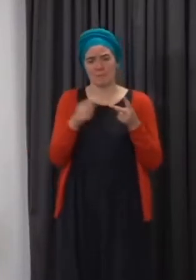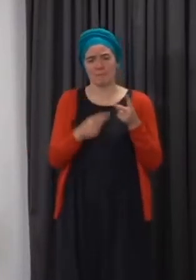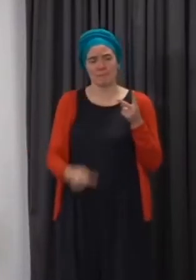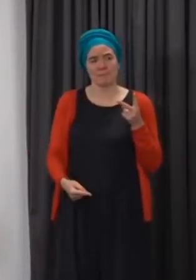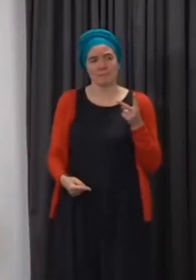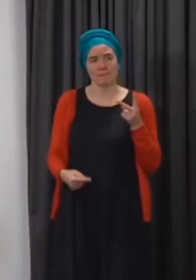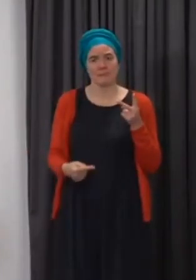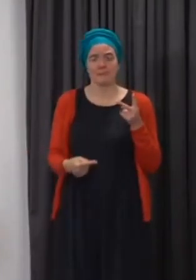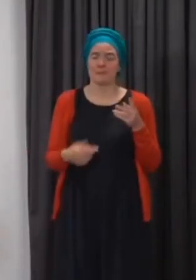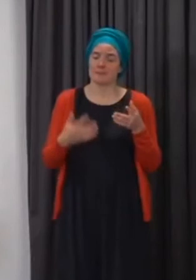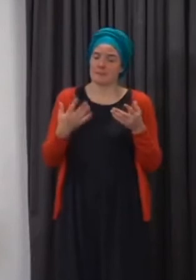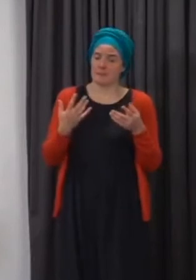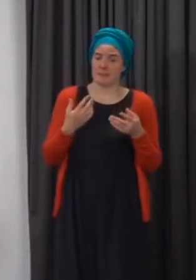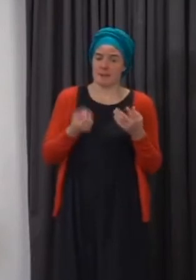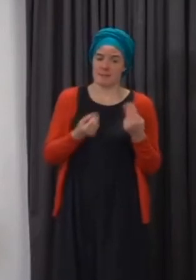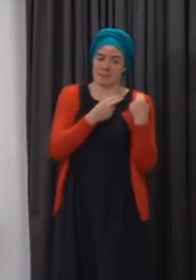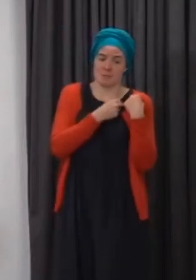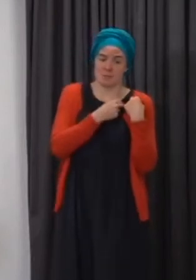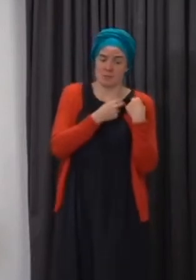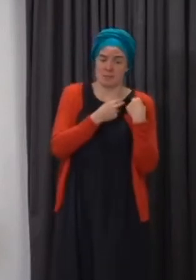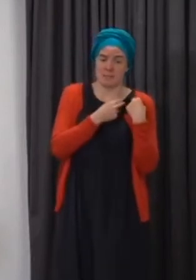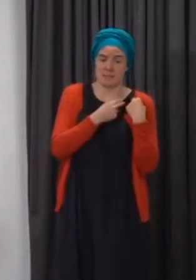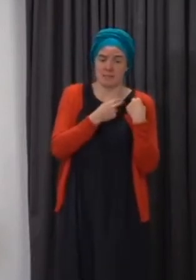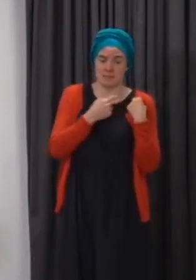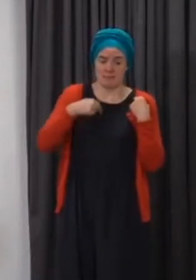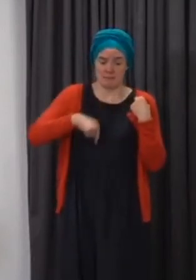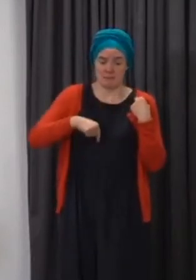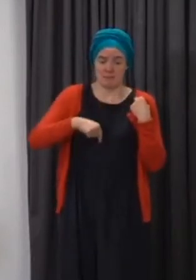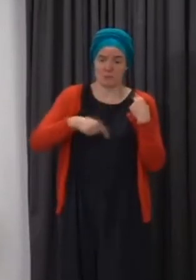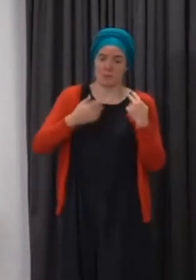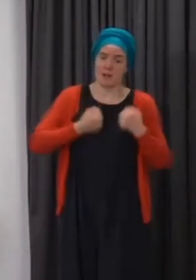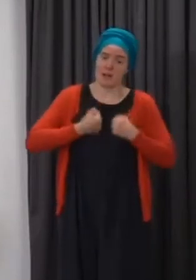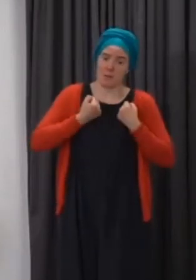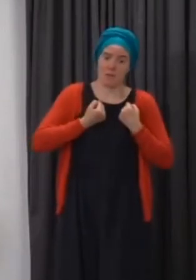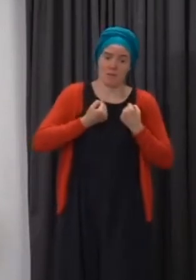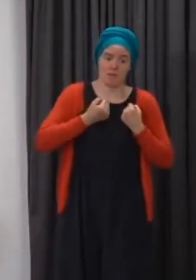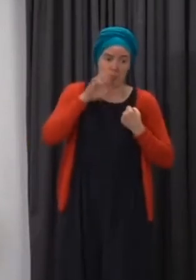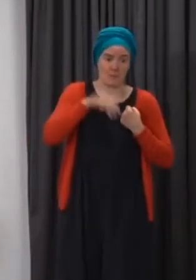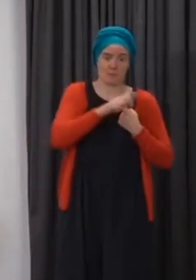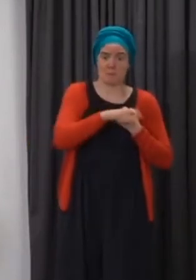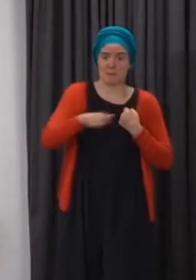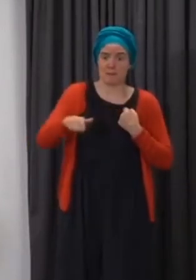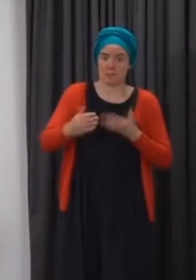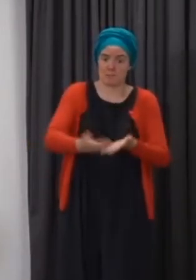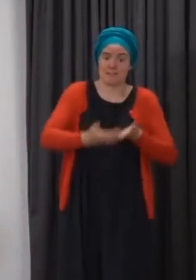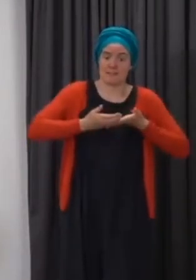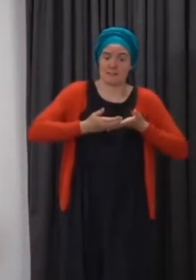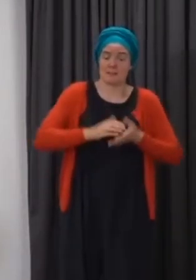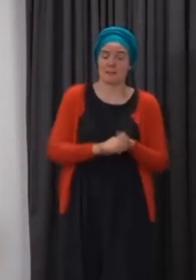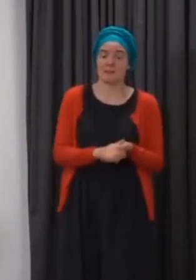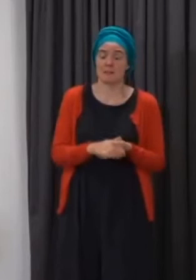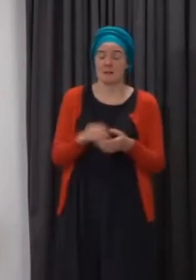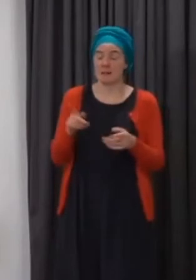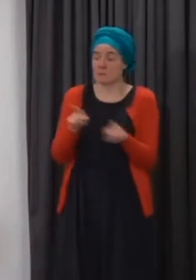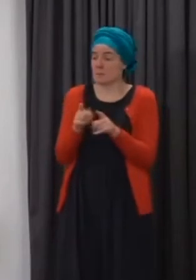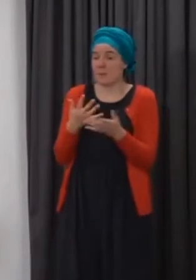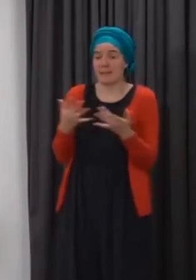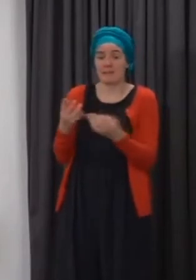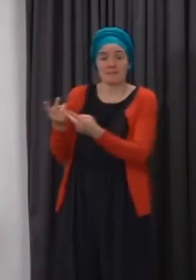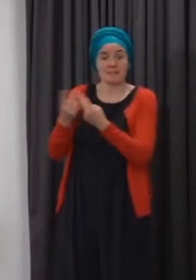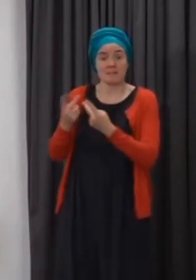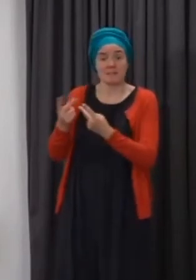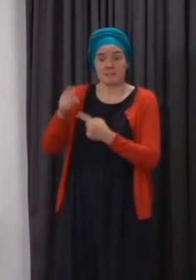a duty to respect our own, to protect our own population, but we also have a duty to protect any visitors at this stage. And